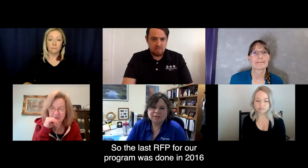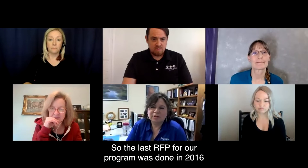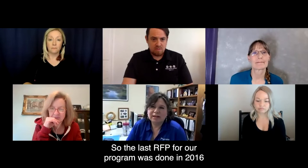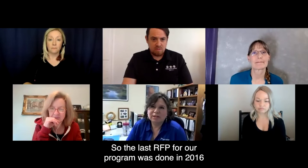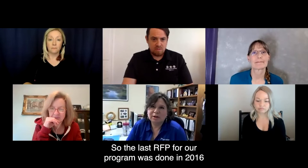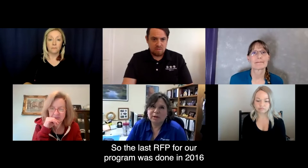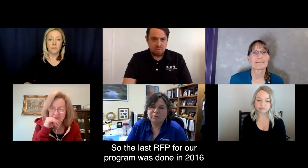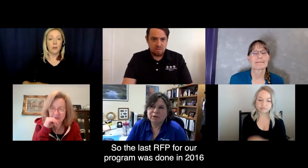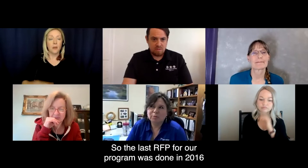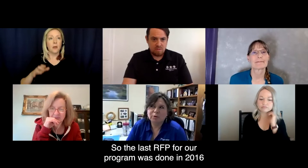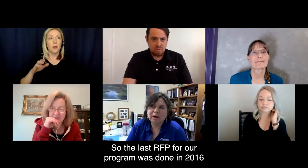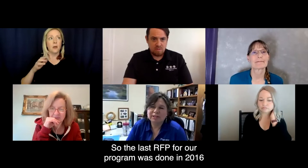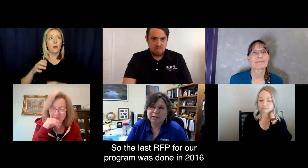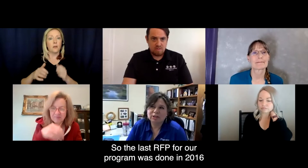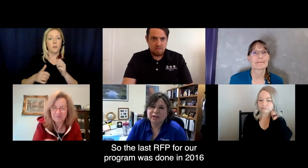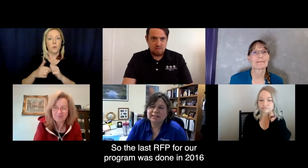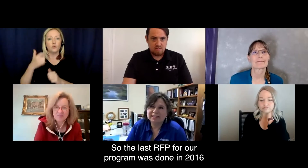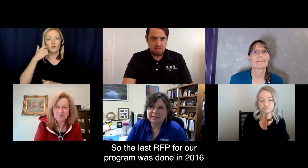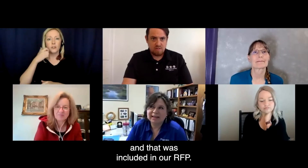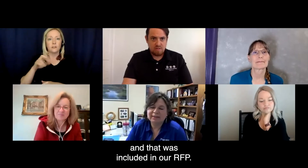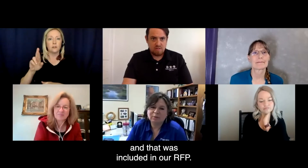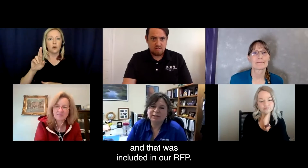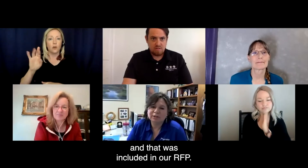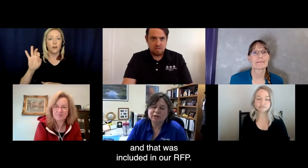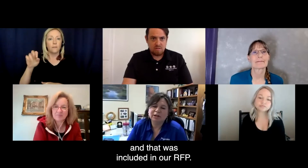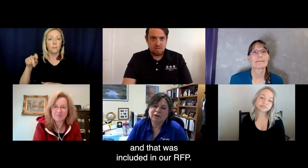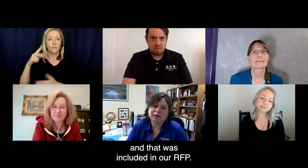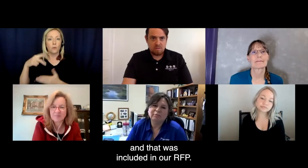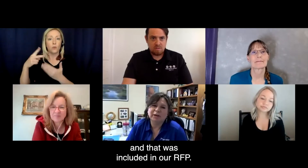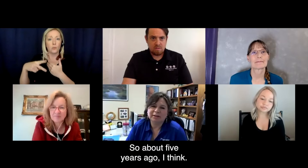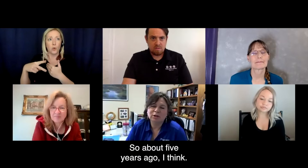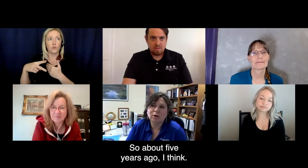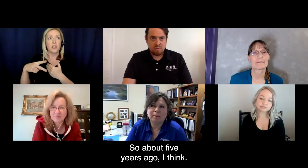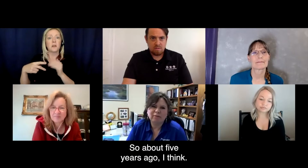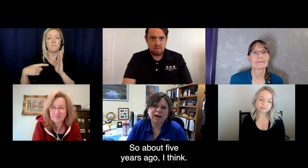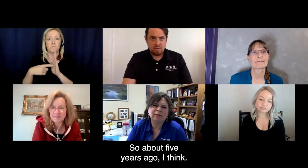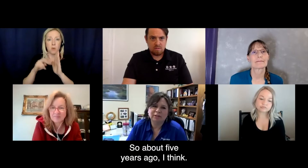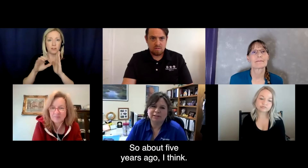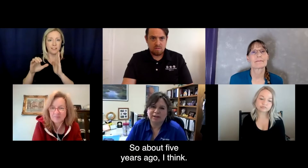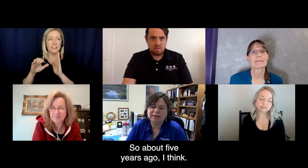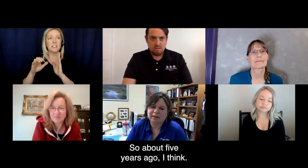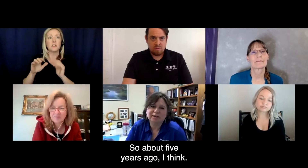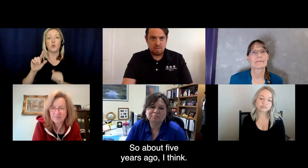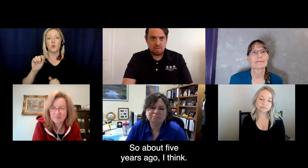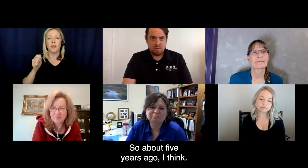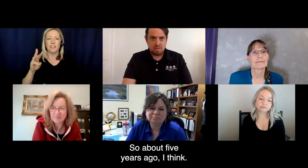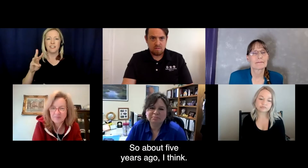So the last RFP for our program was done in 2016, and that was included in our RFP. So about 5 years, I